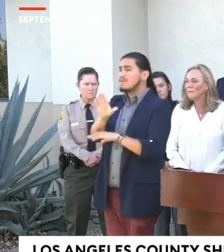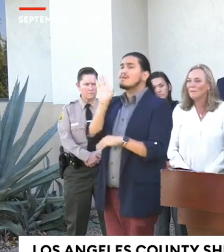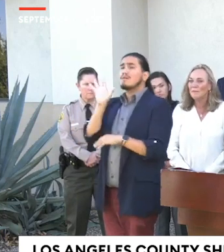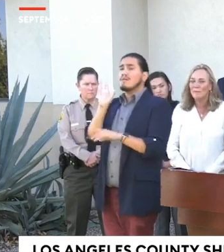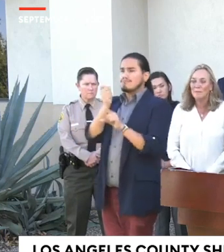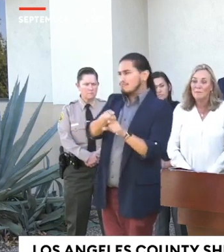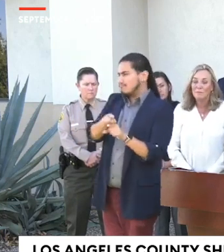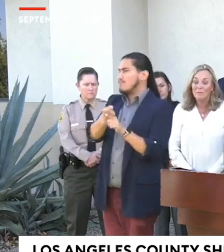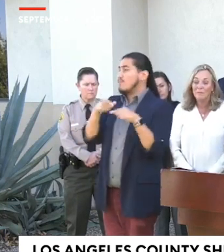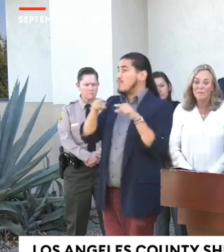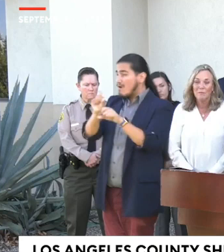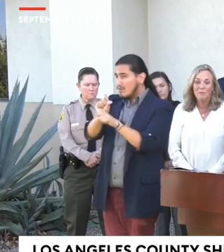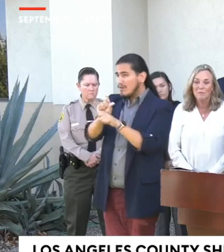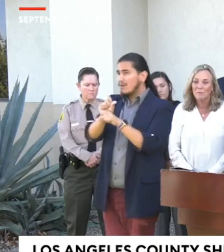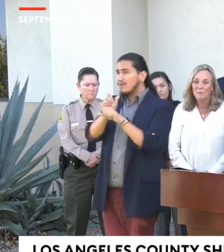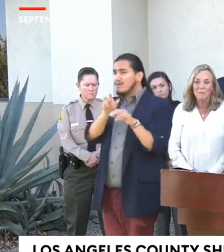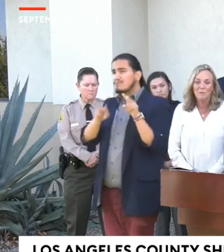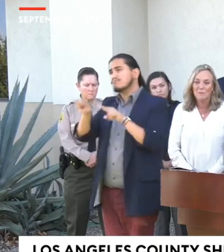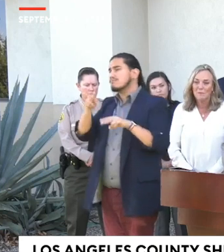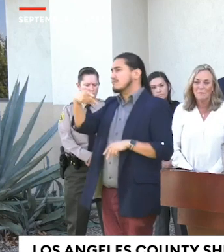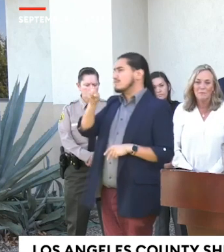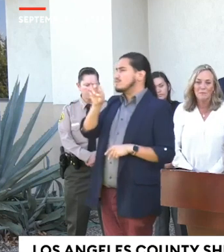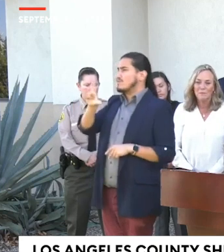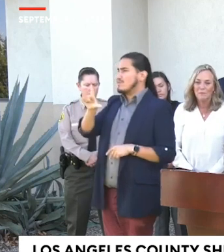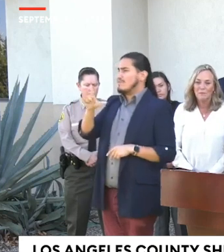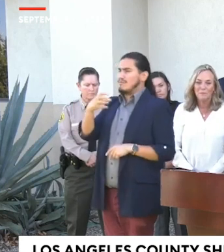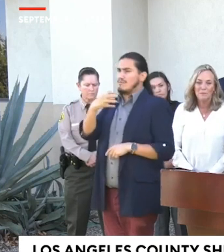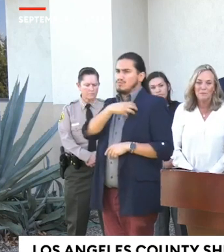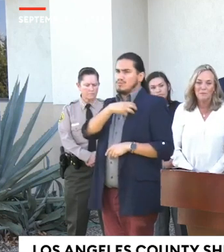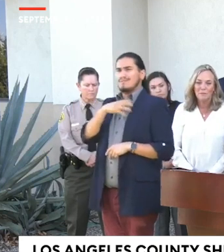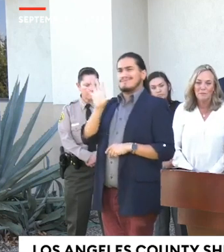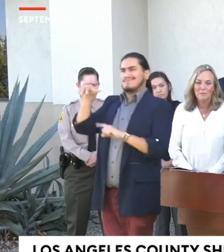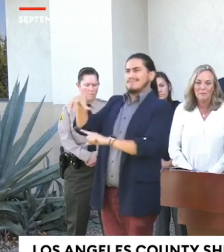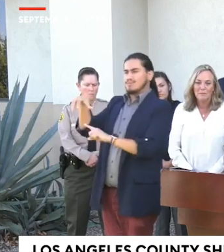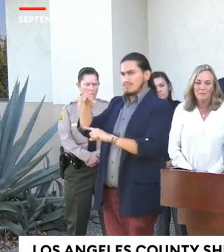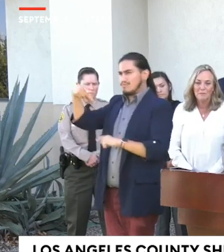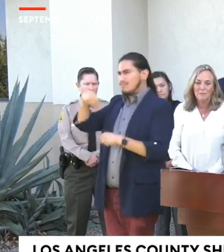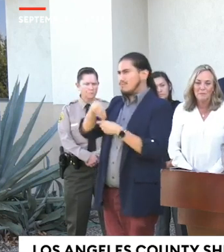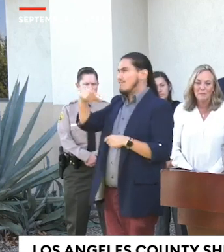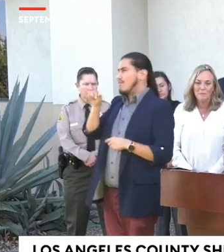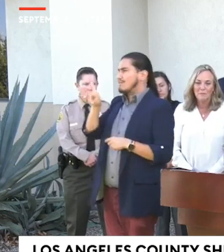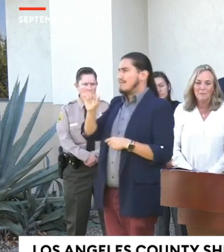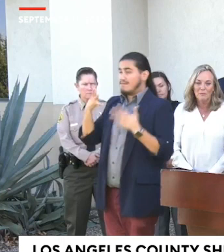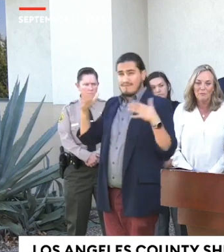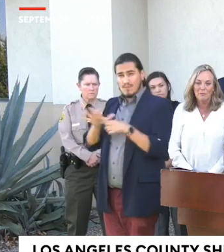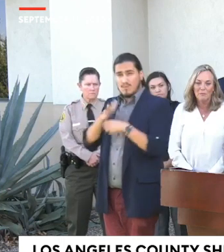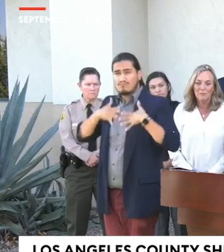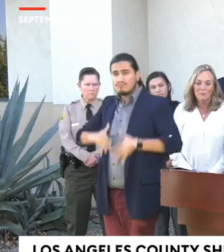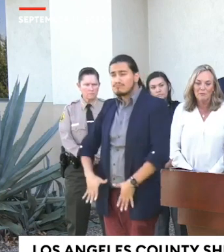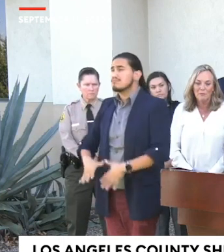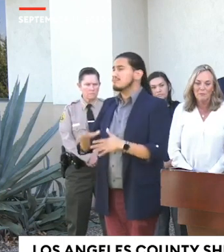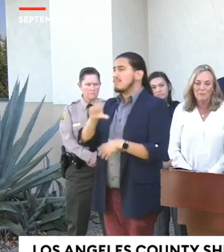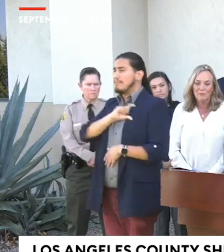duty working patrol at the Palmdale Sheriff Station. Ryan was in full uniform